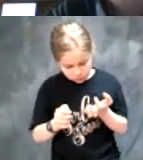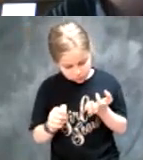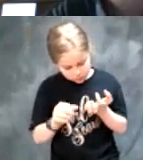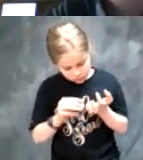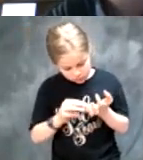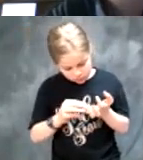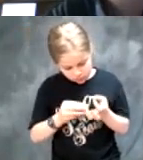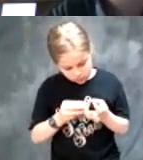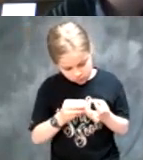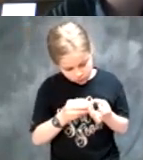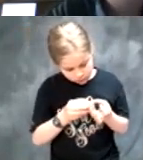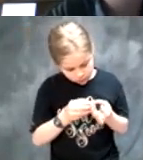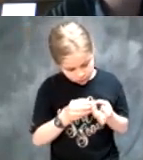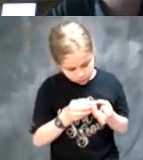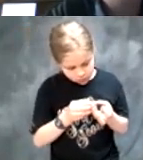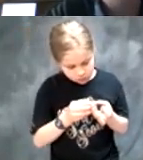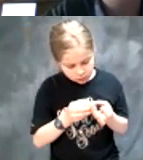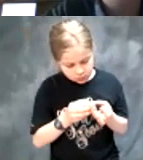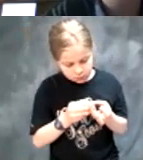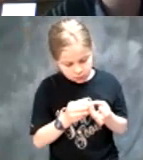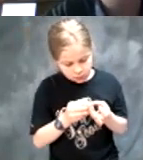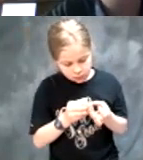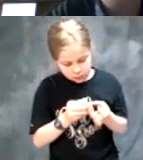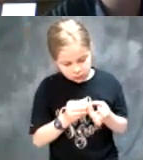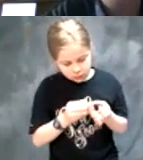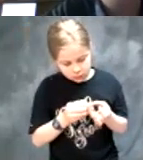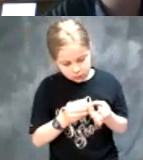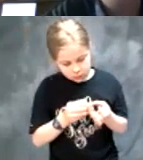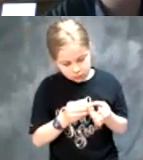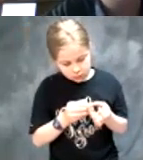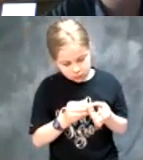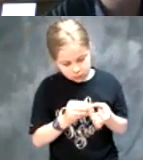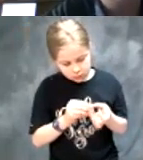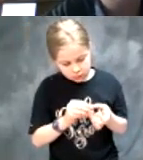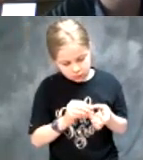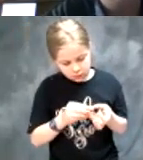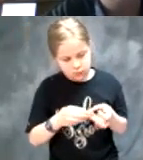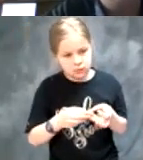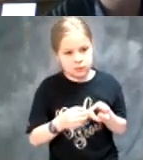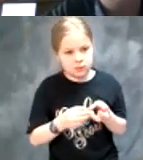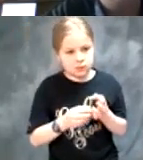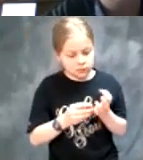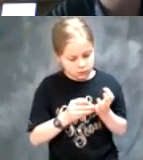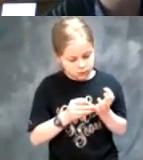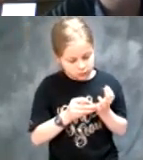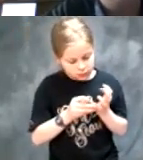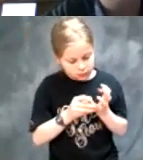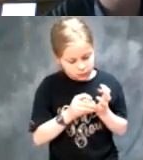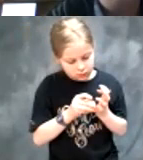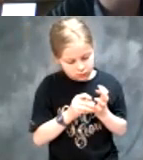we do make mistakes. Sometimes I thought I heard a word that wasn't the actual word that was said. I'm